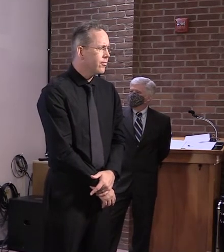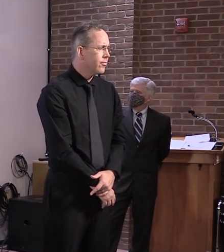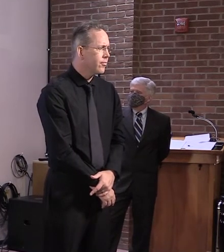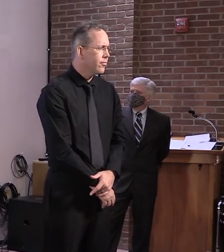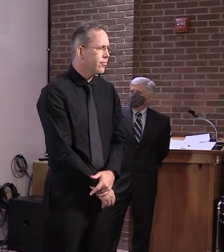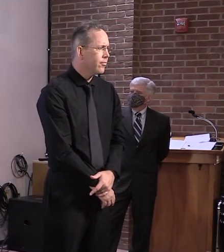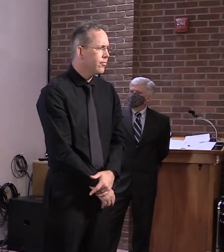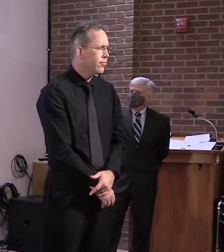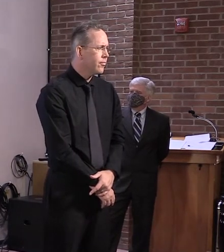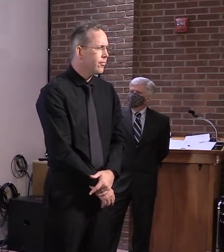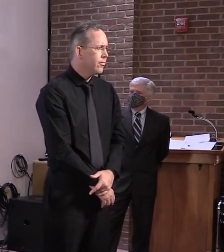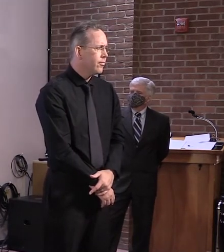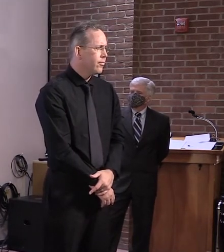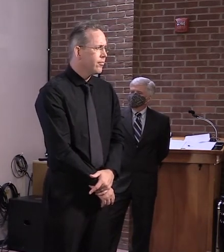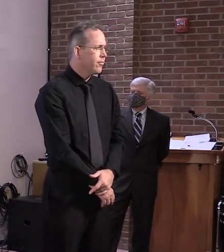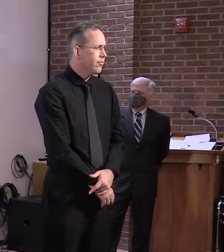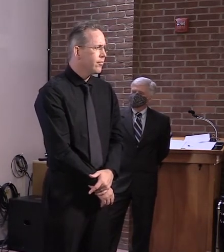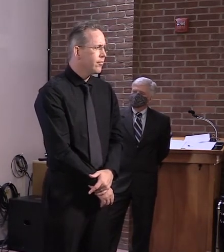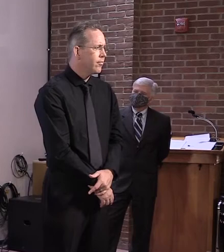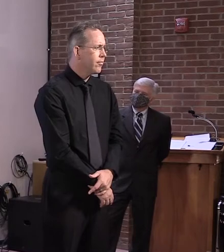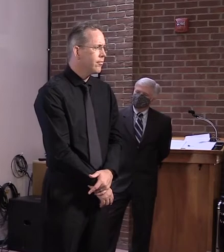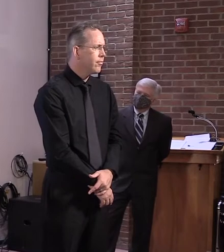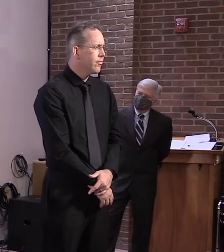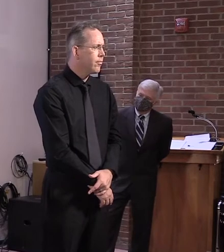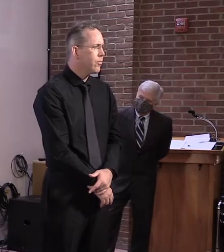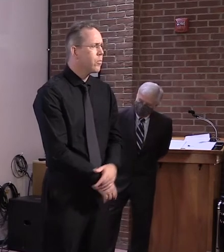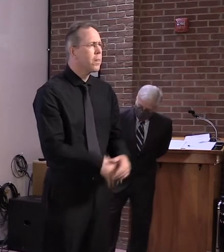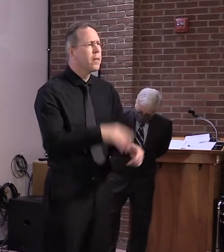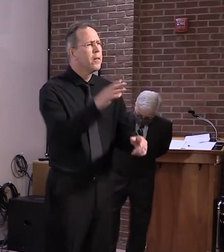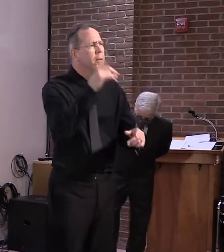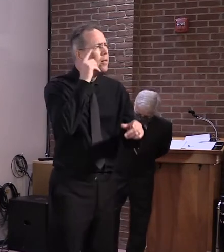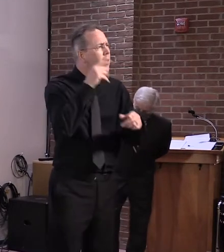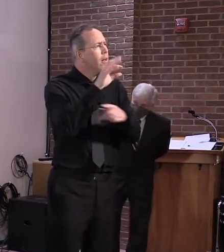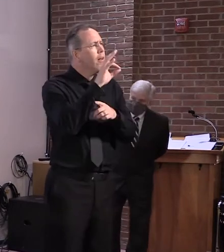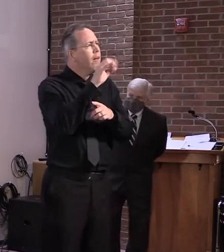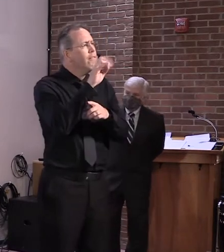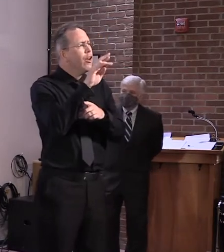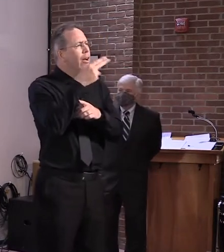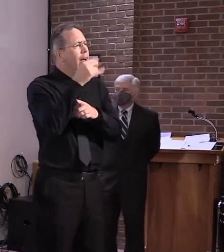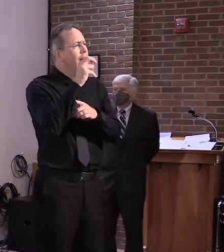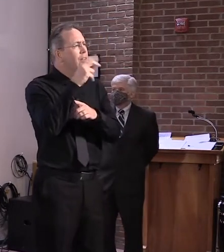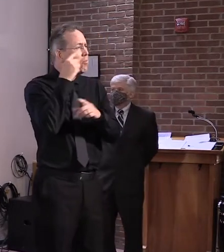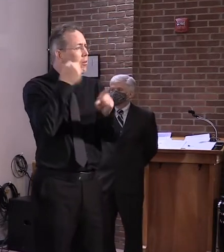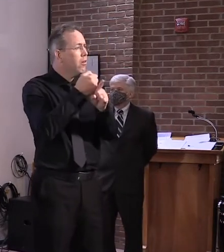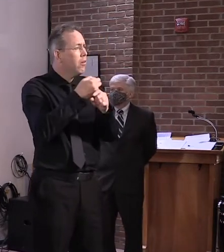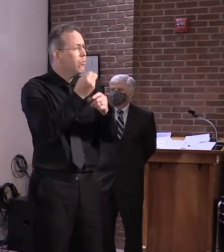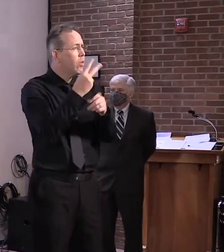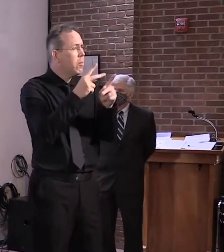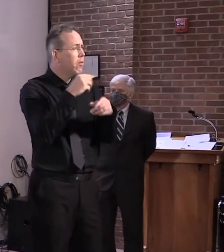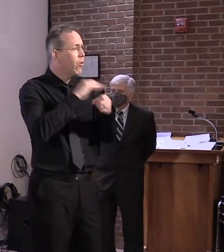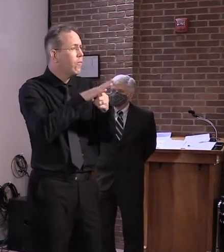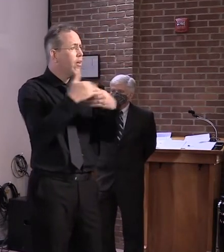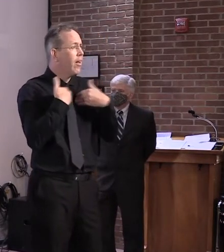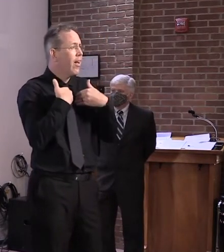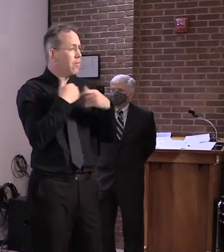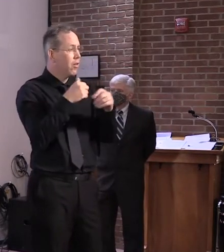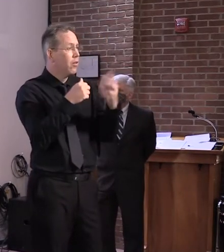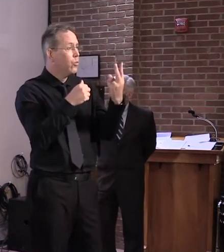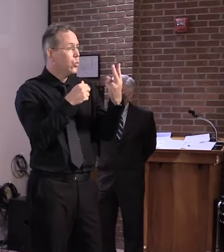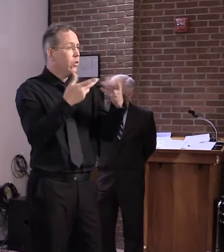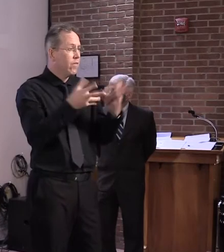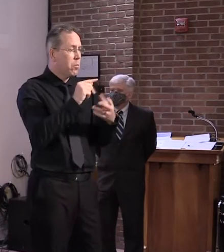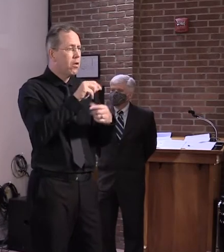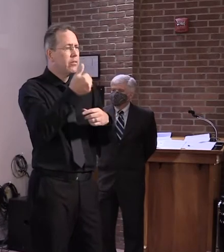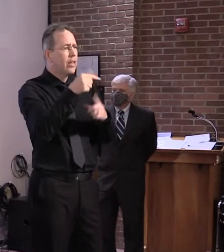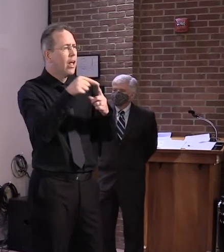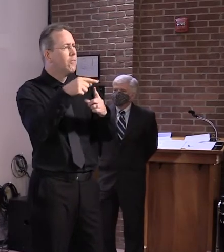I know we've been in contact with the Washington County, New York Health Department, and they are working with us, but I don't